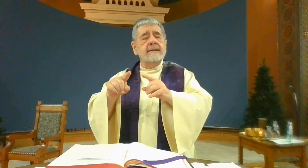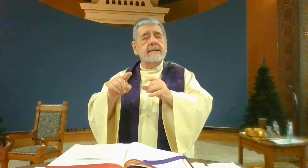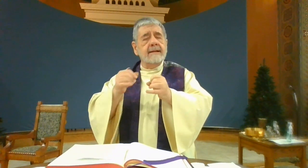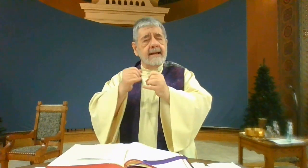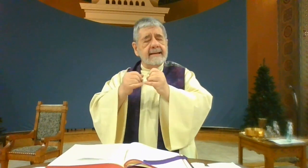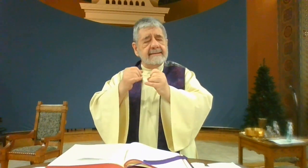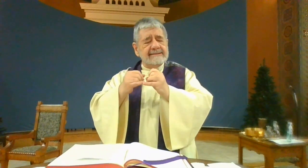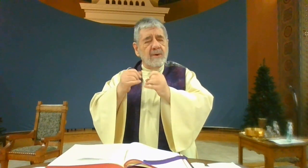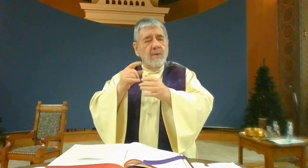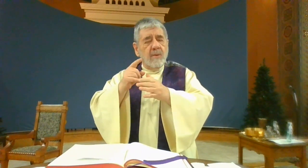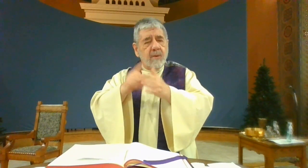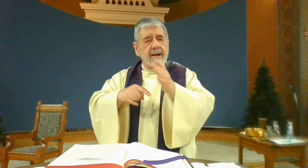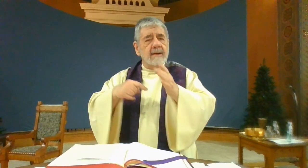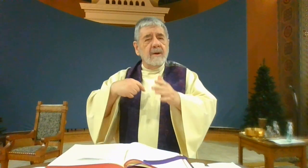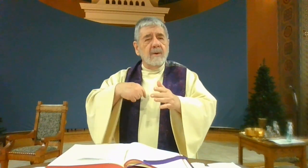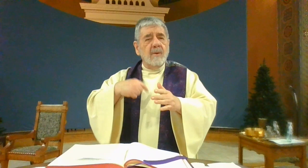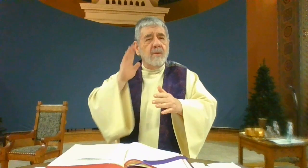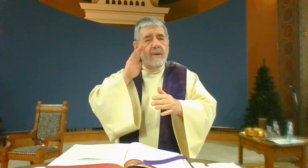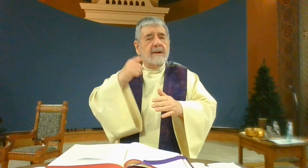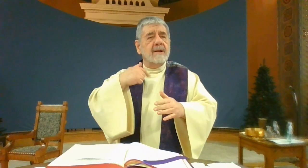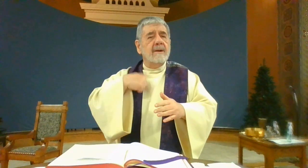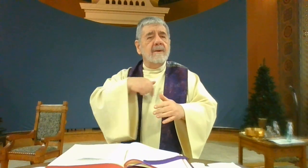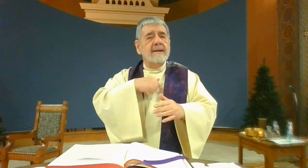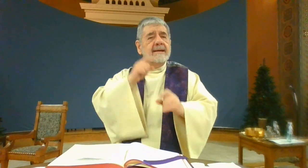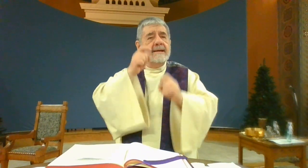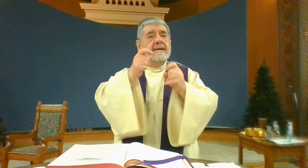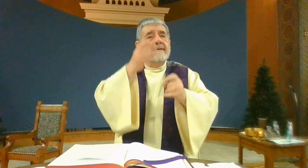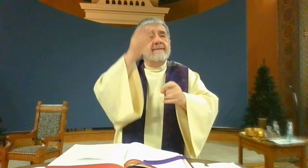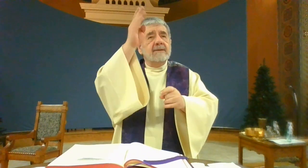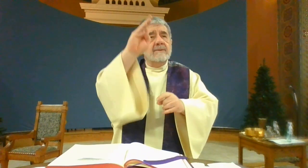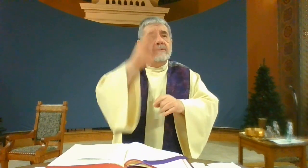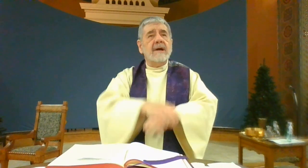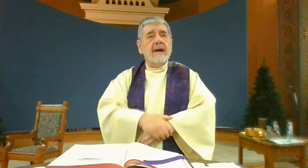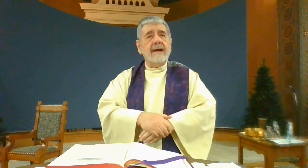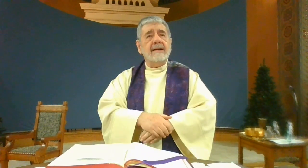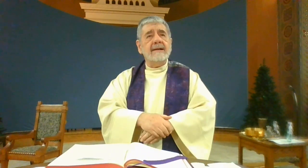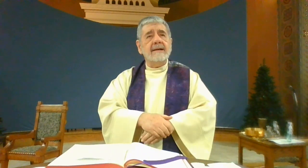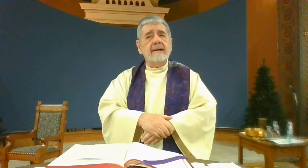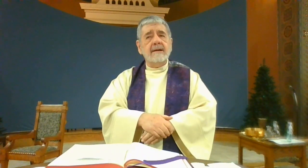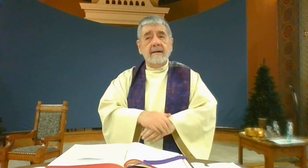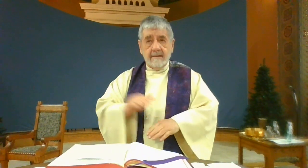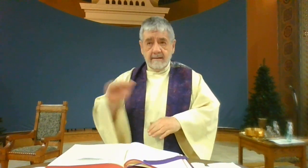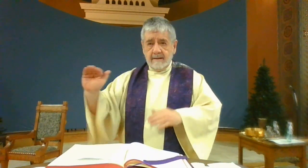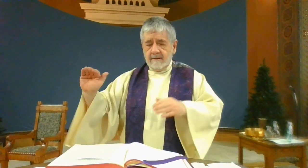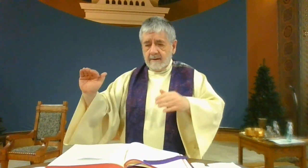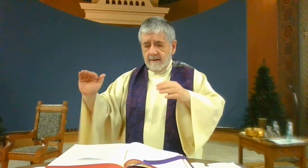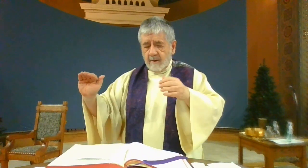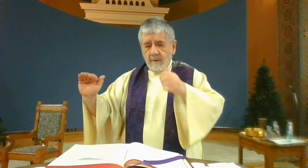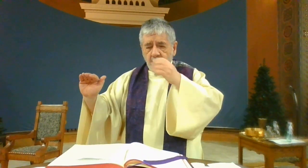We have all the gifts for everyone in the family, but what are we giving to God?